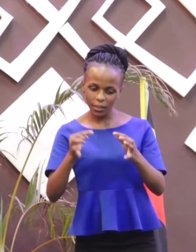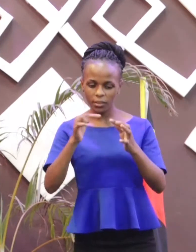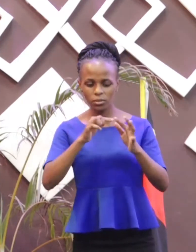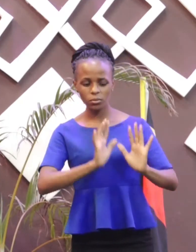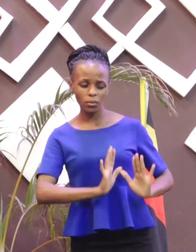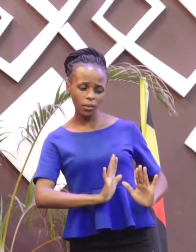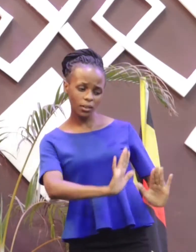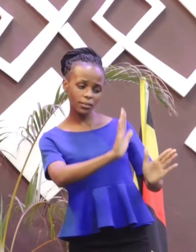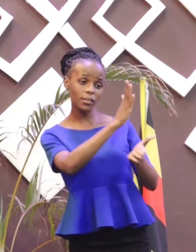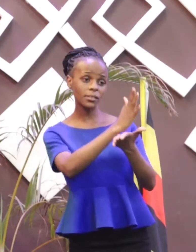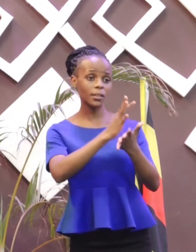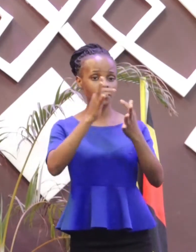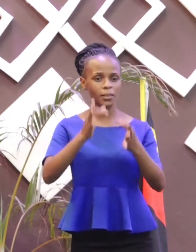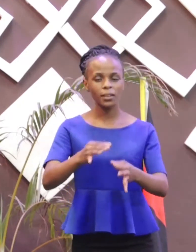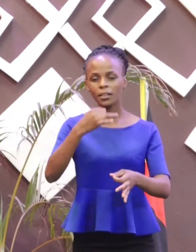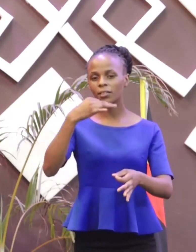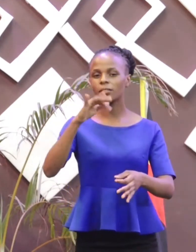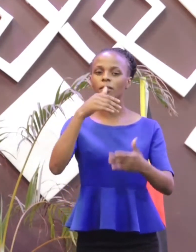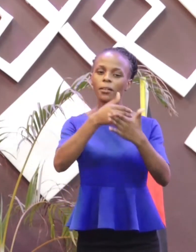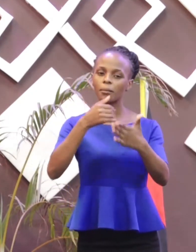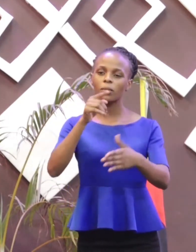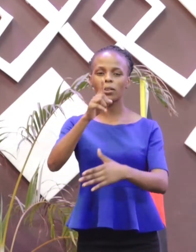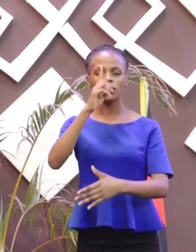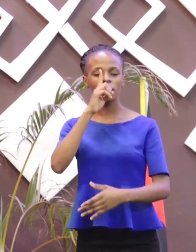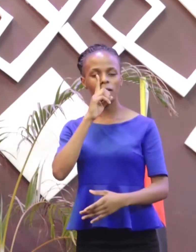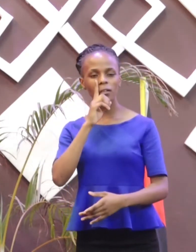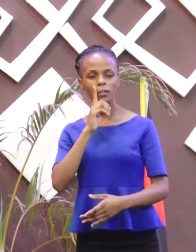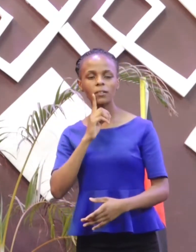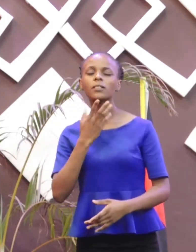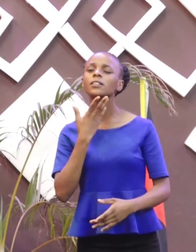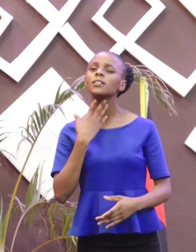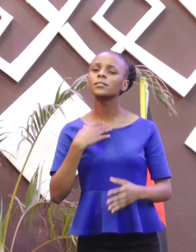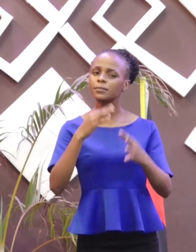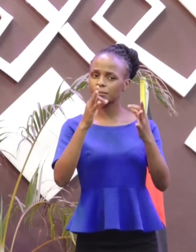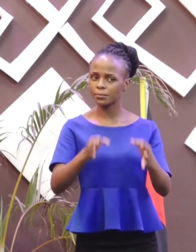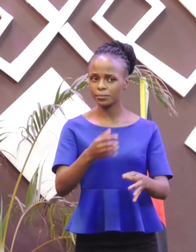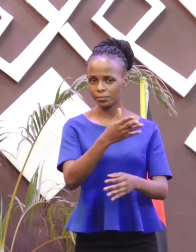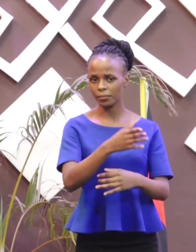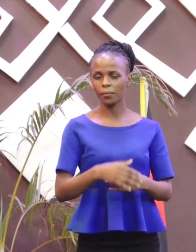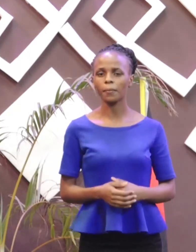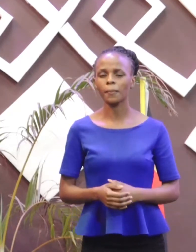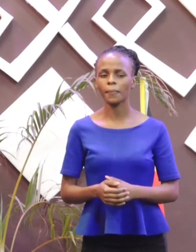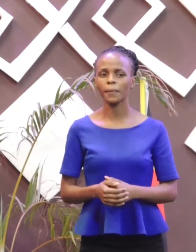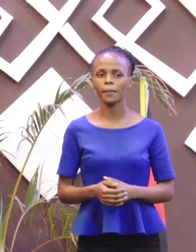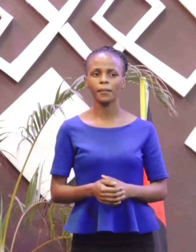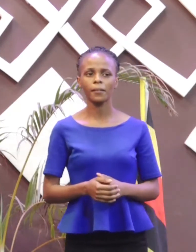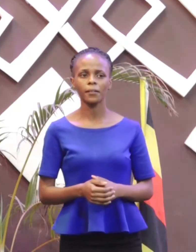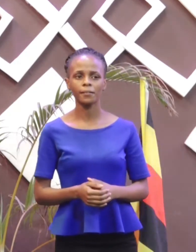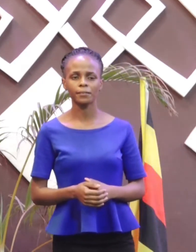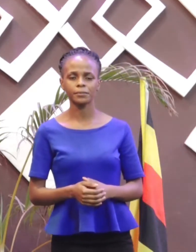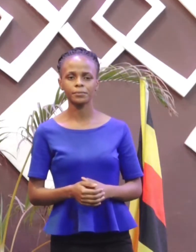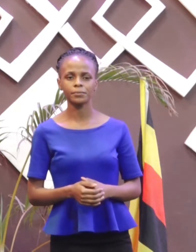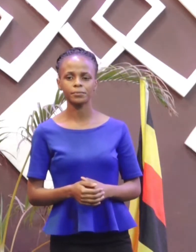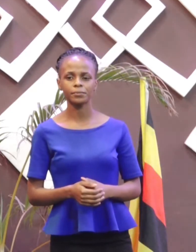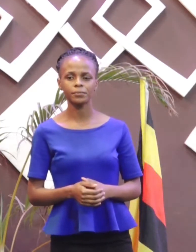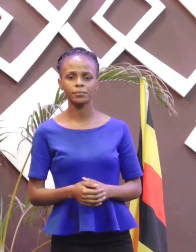byegombebwa. A vision helps you to leave certain things, even when they may be good and admired, because of the vision